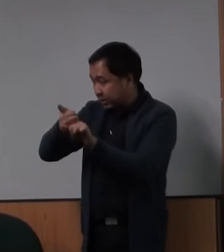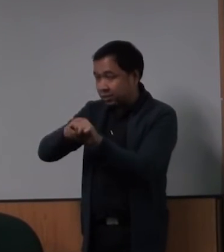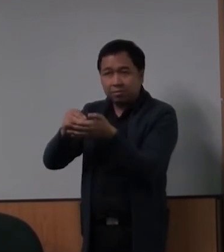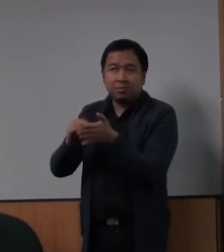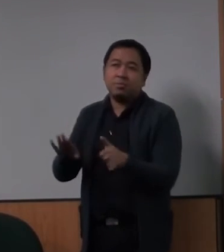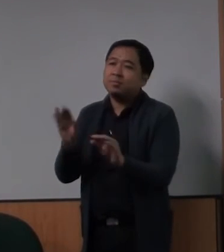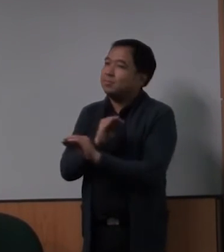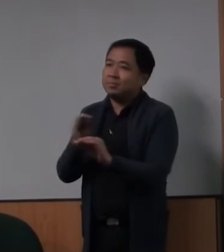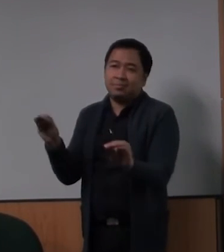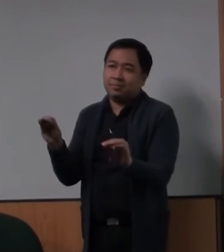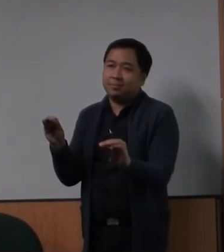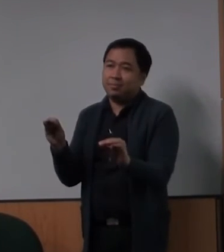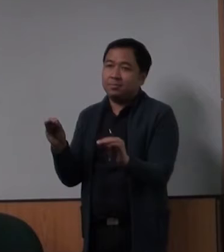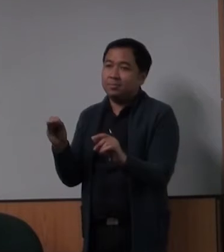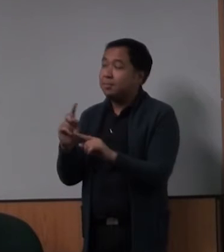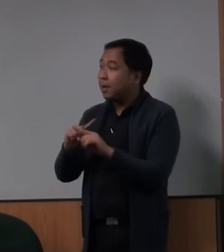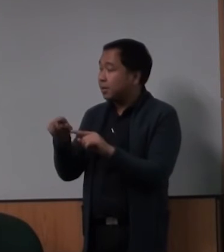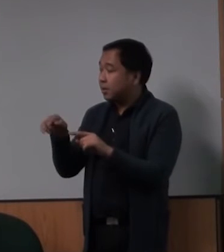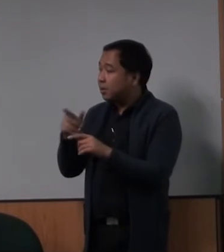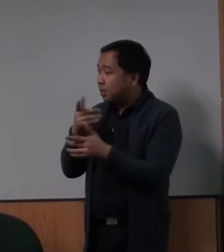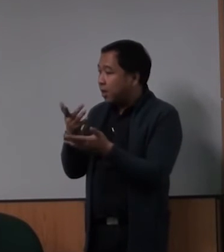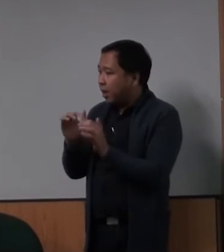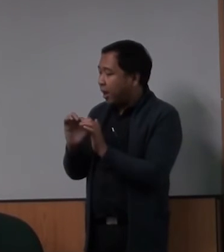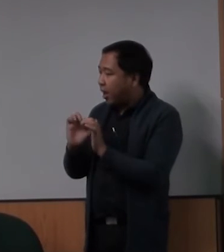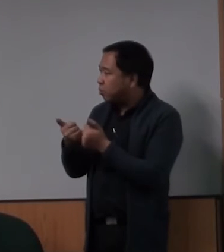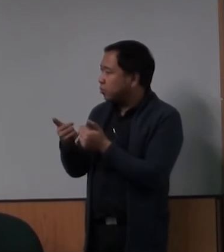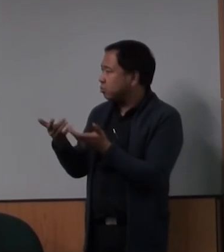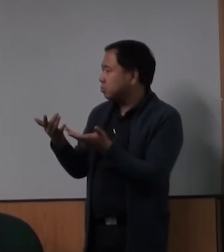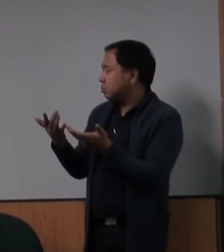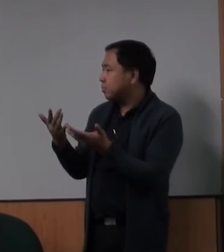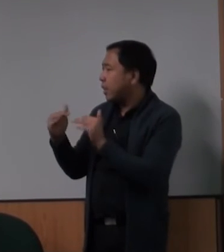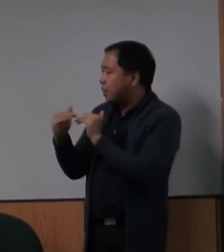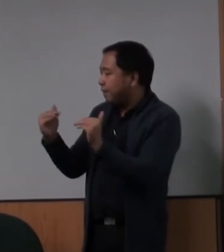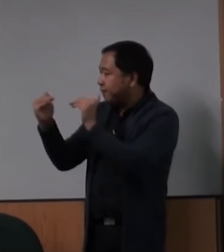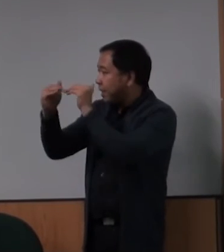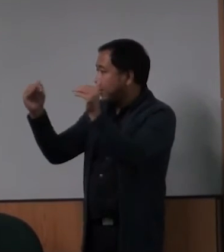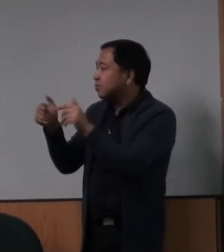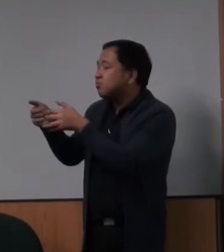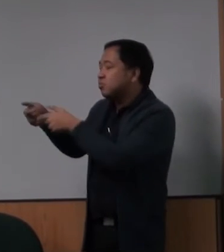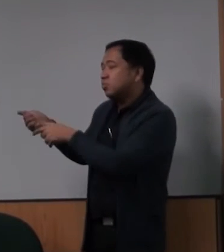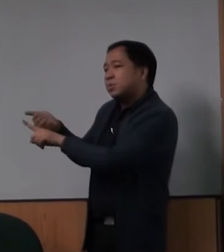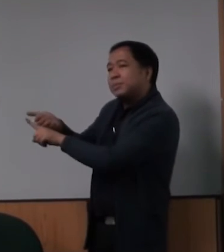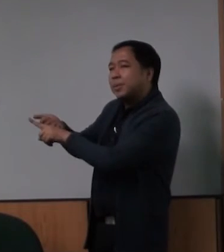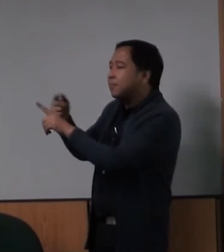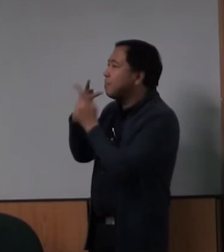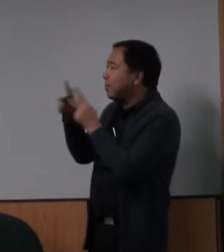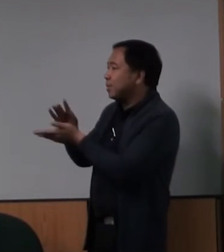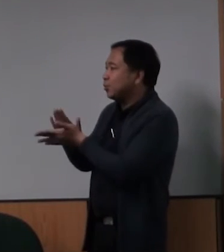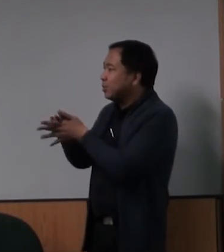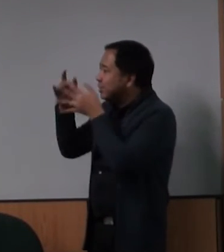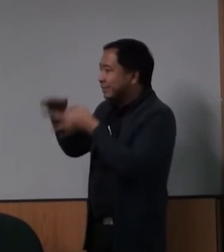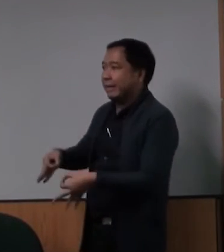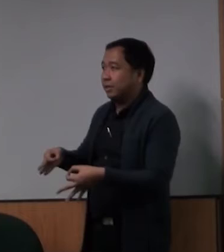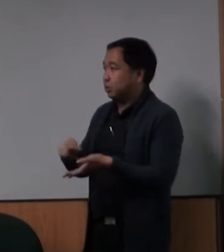just that the placement was just given by the public school. So wala akong choice na to put